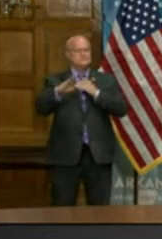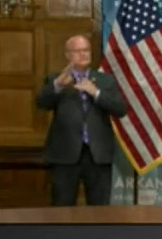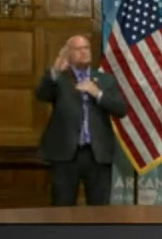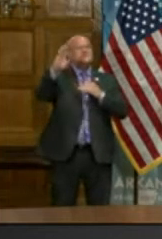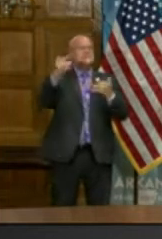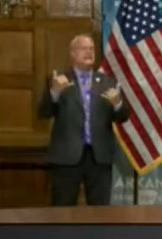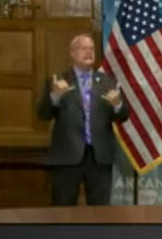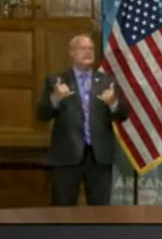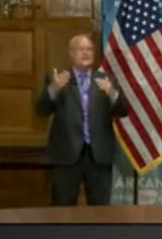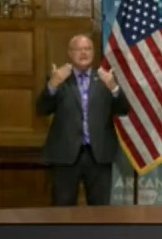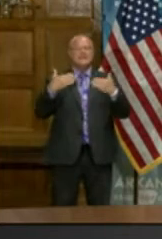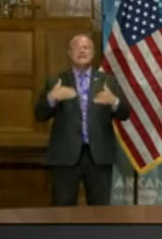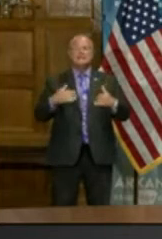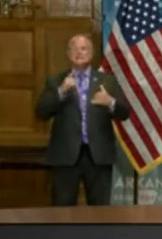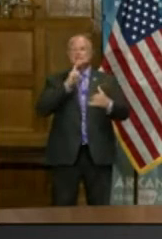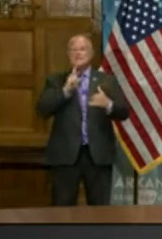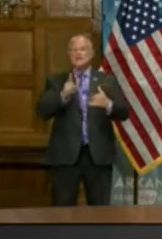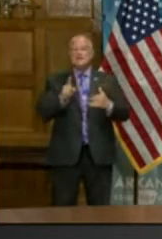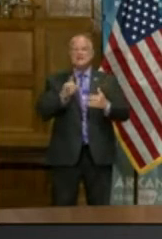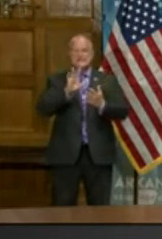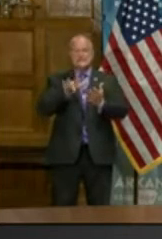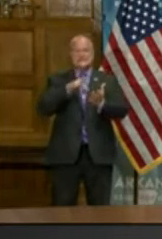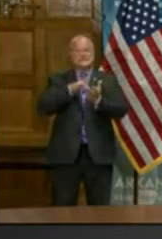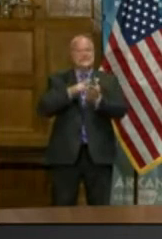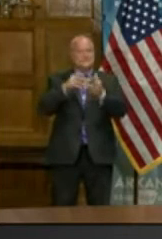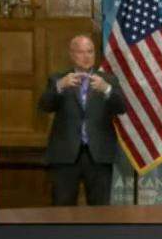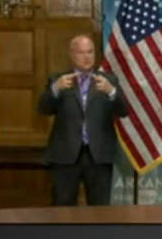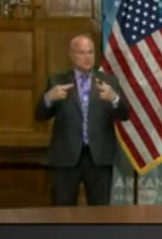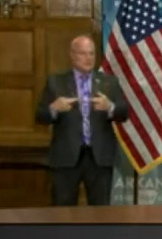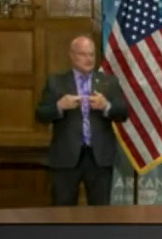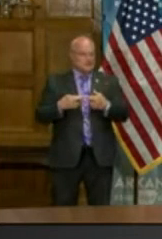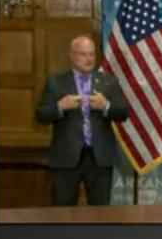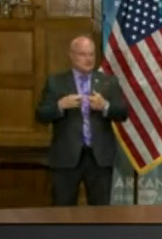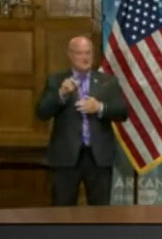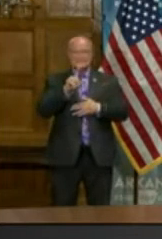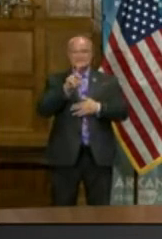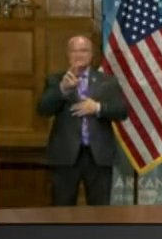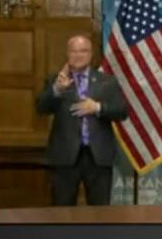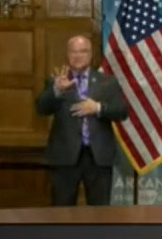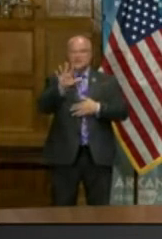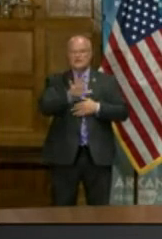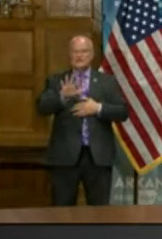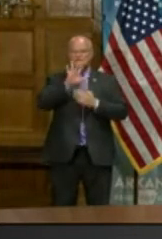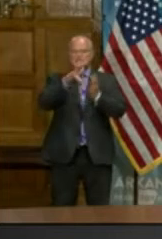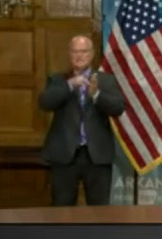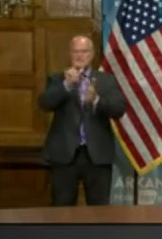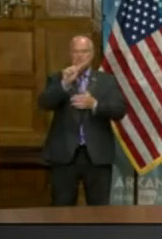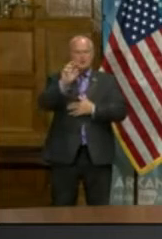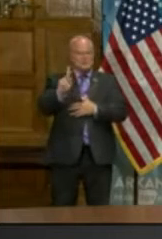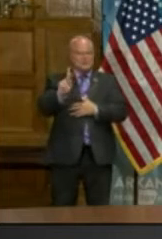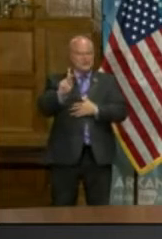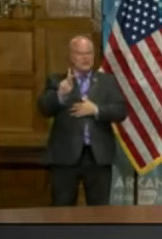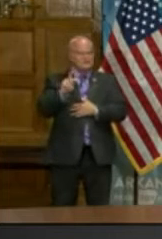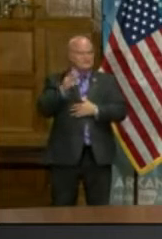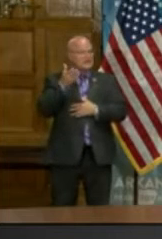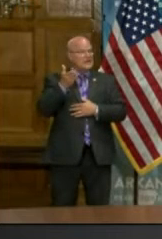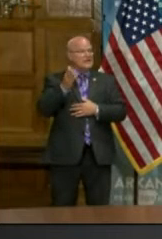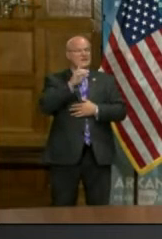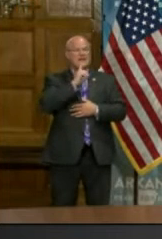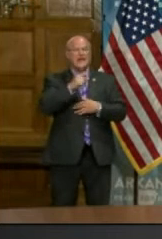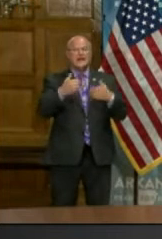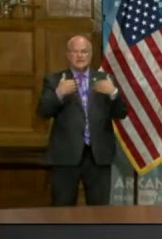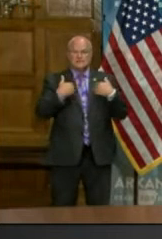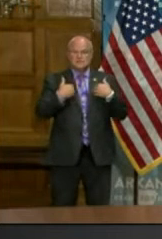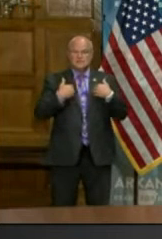spike. The next one, which is the Central region, Little Rock area, Central Arkansas, and there you've